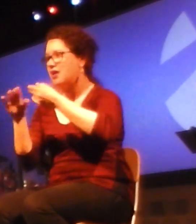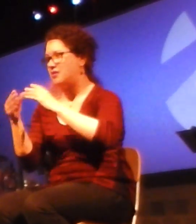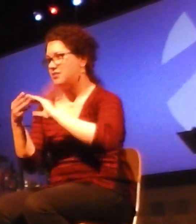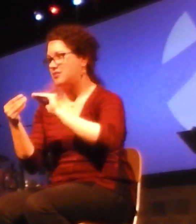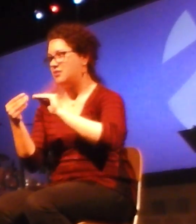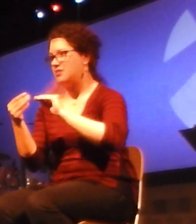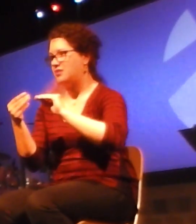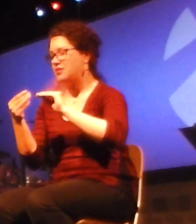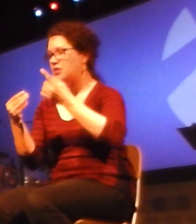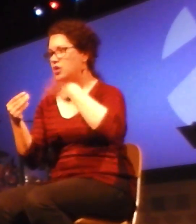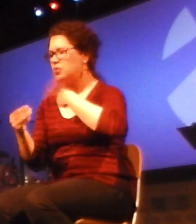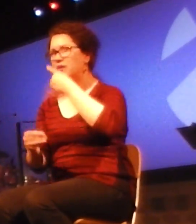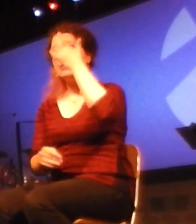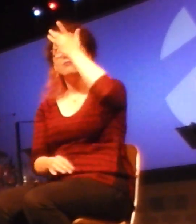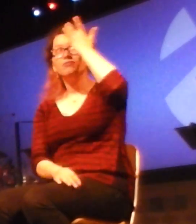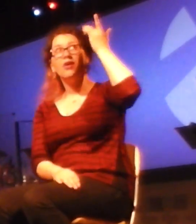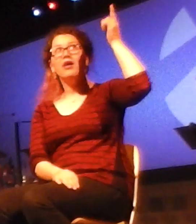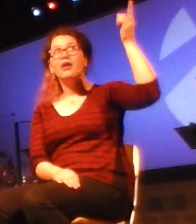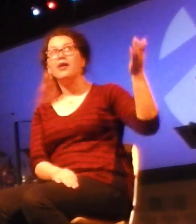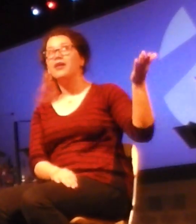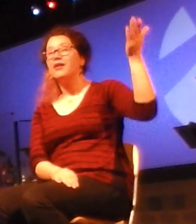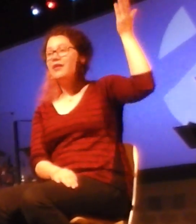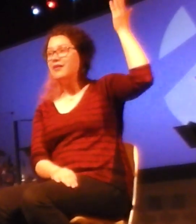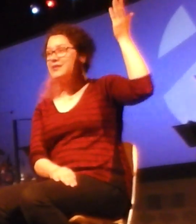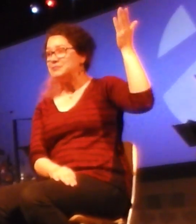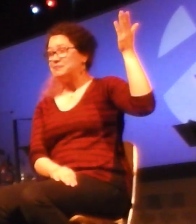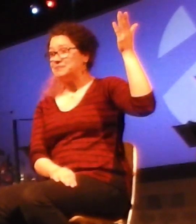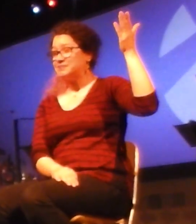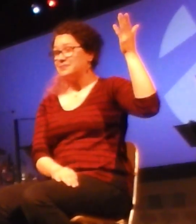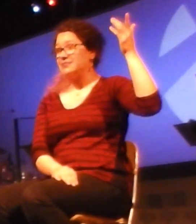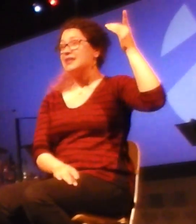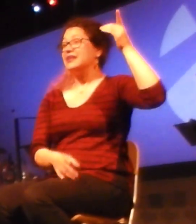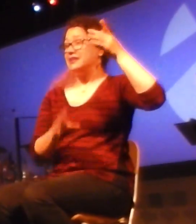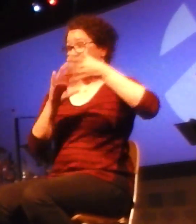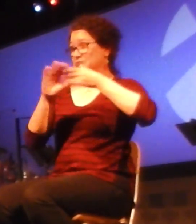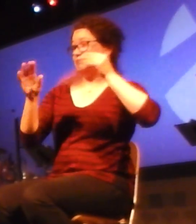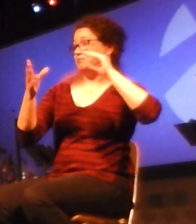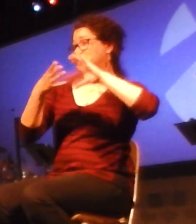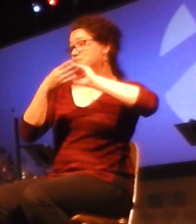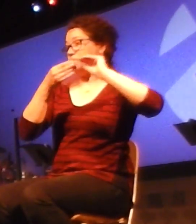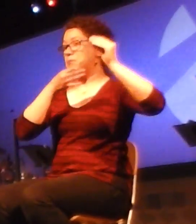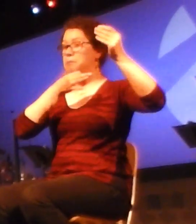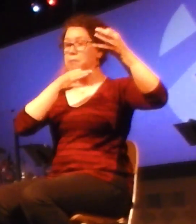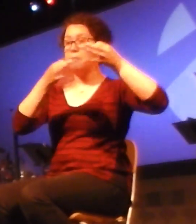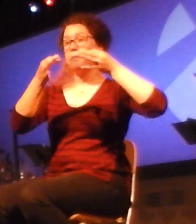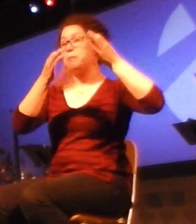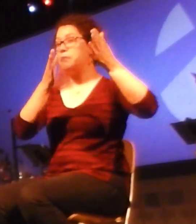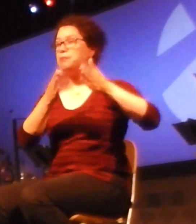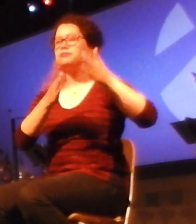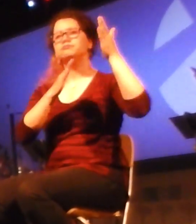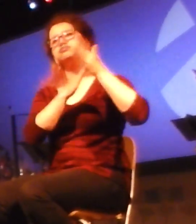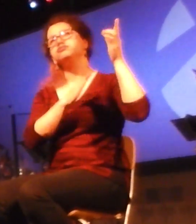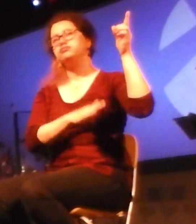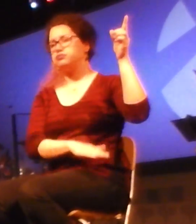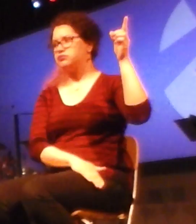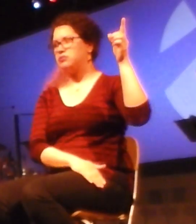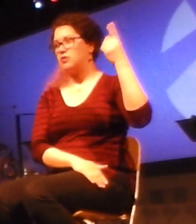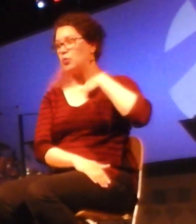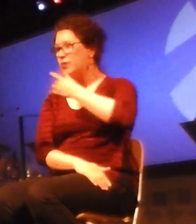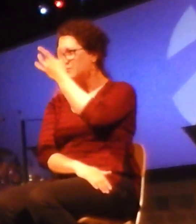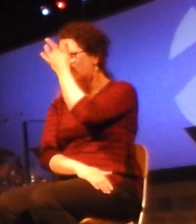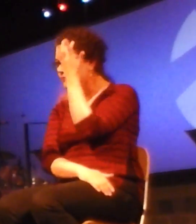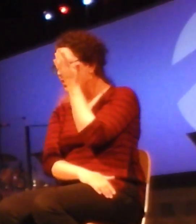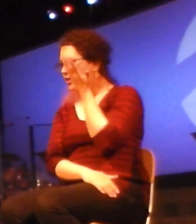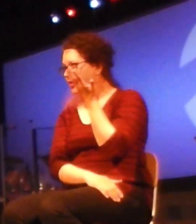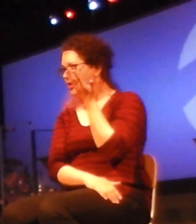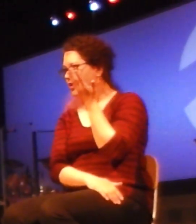with God because we forget that God is actually the master storyteller. That God